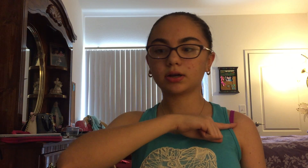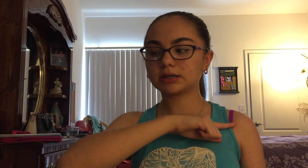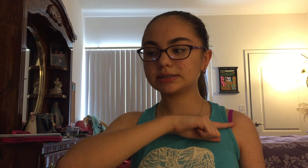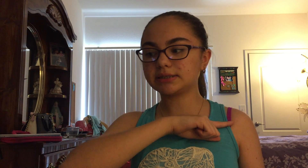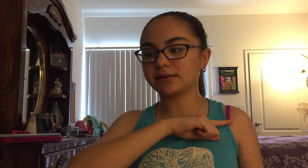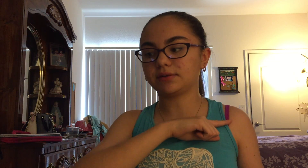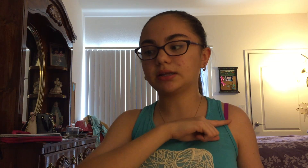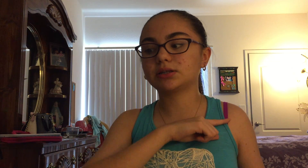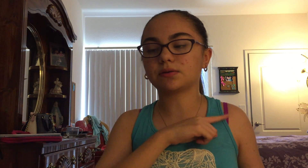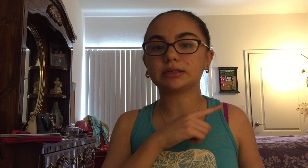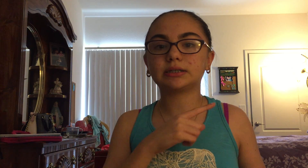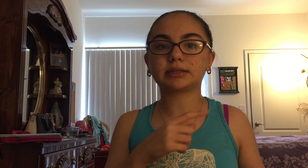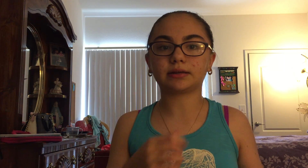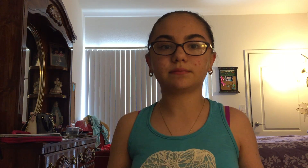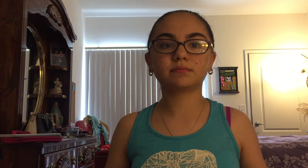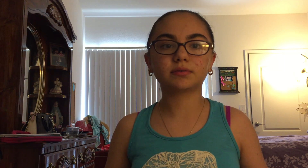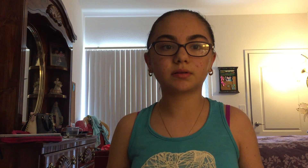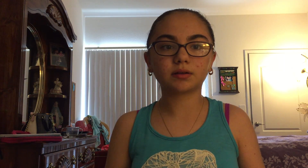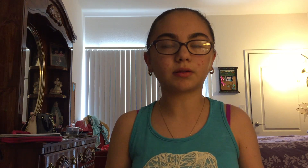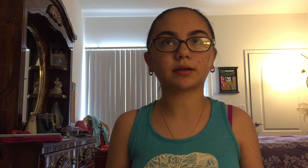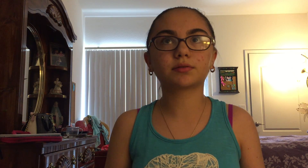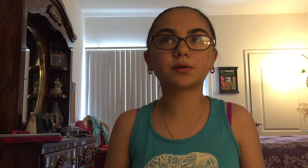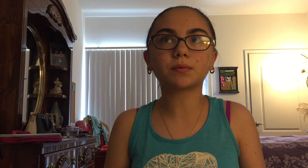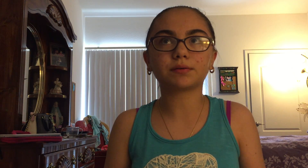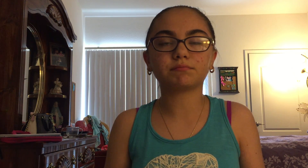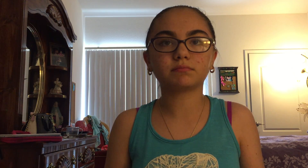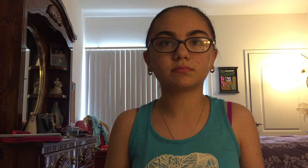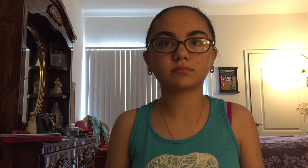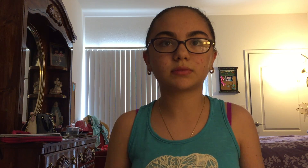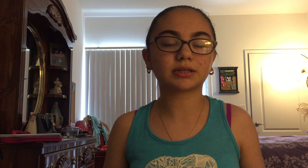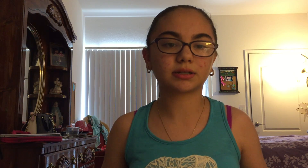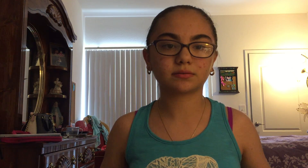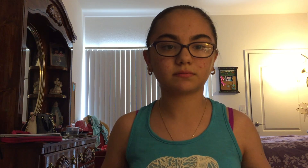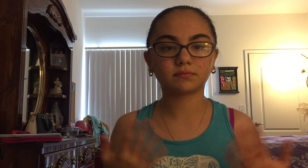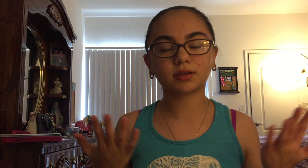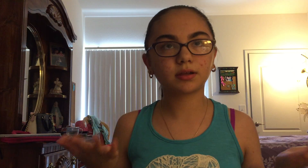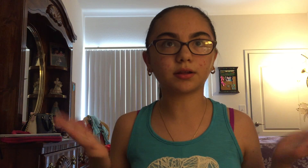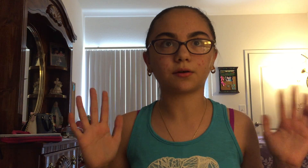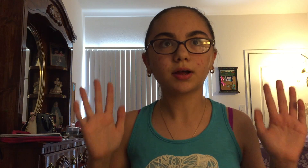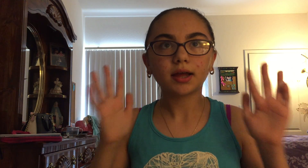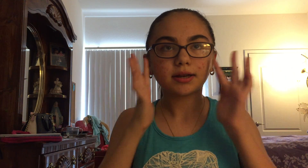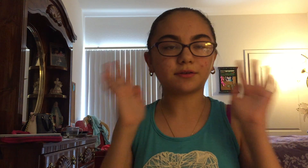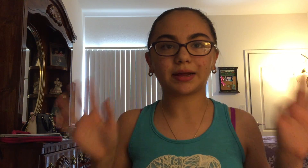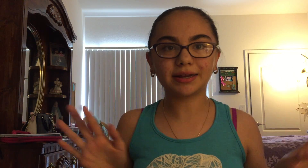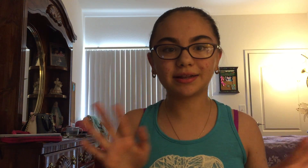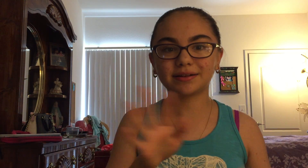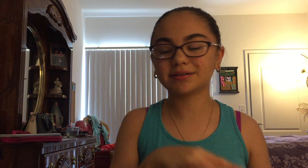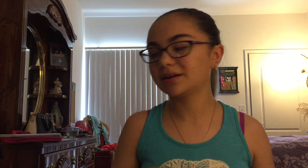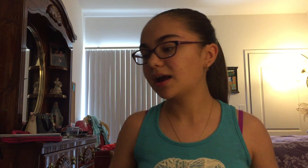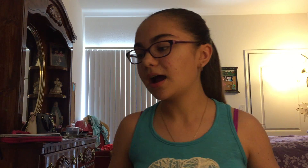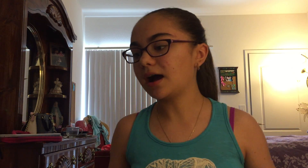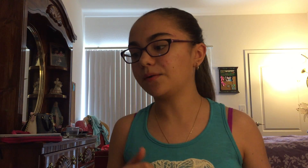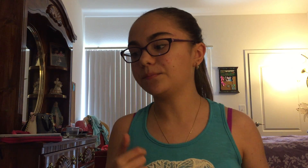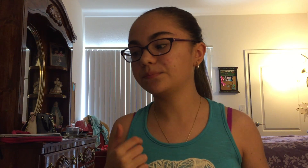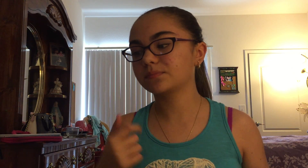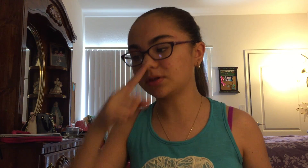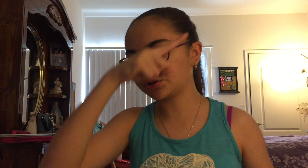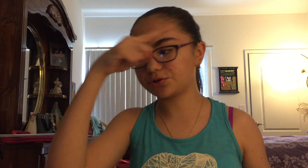conceived in so I just said like there weren't that's you know never mind um this